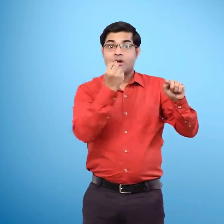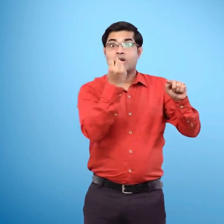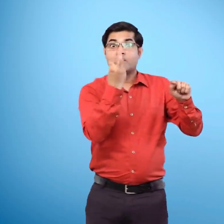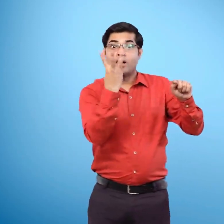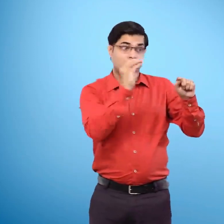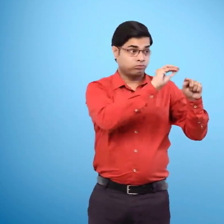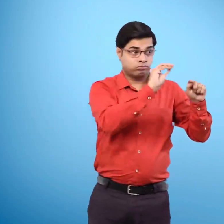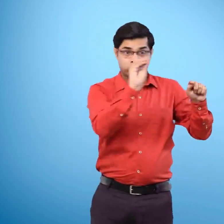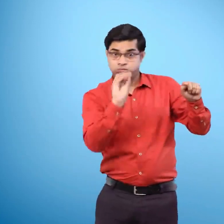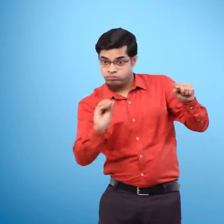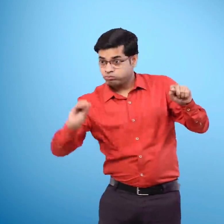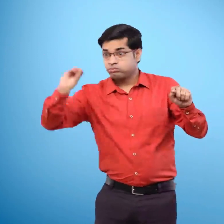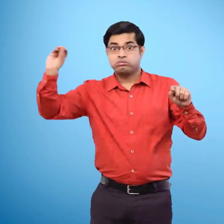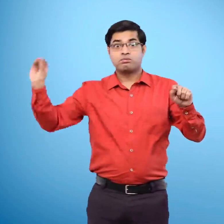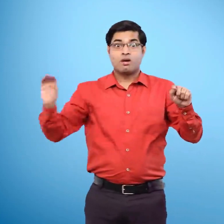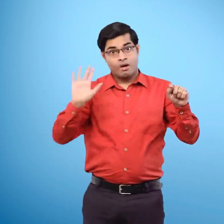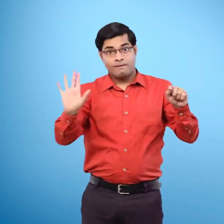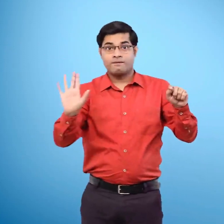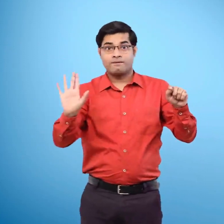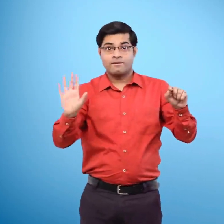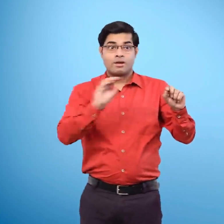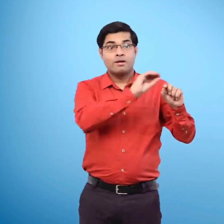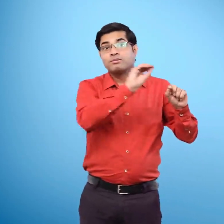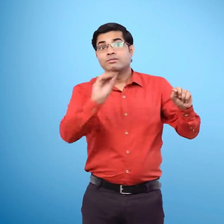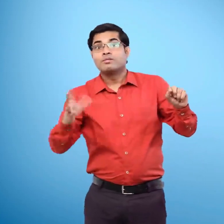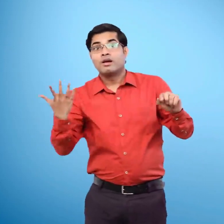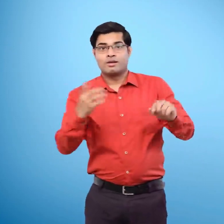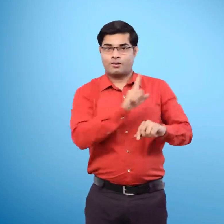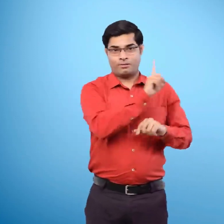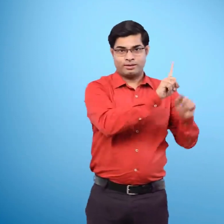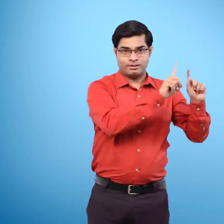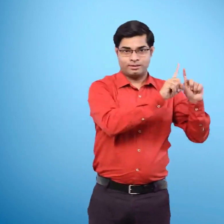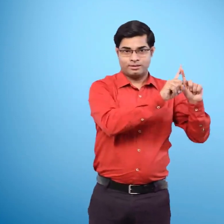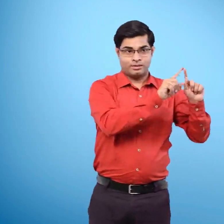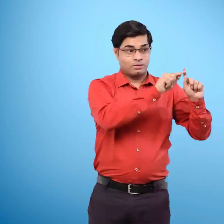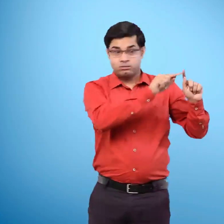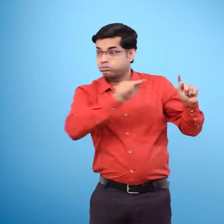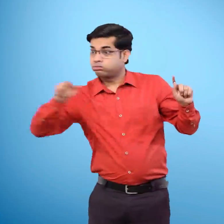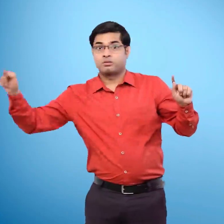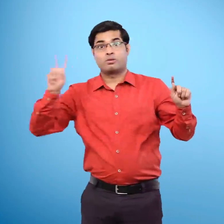Each box has a number and the ribbon is arranged to look like a wave